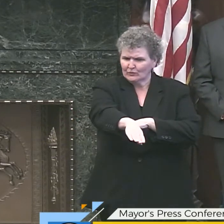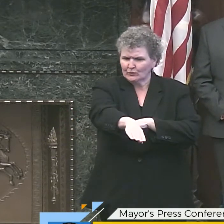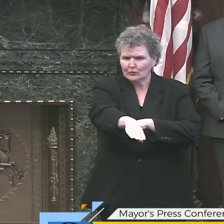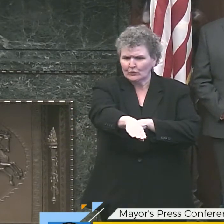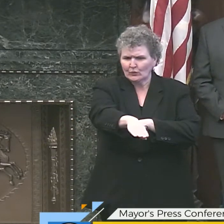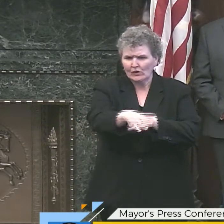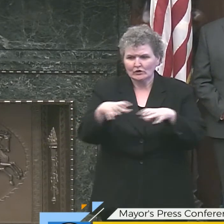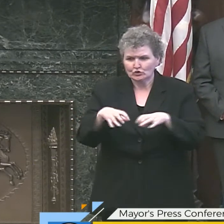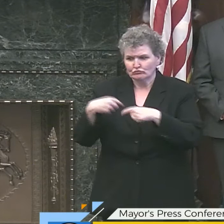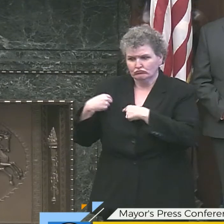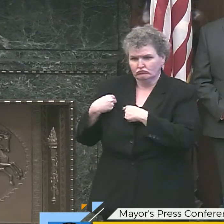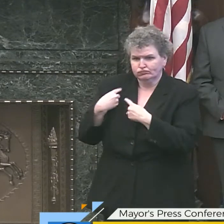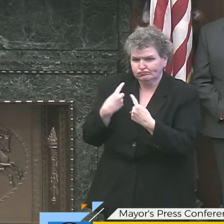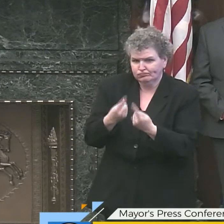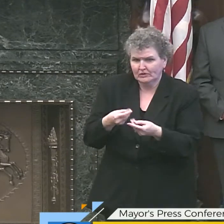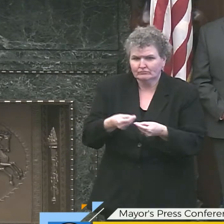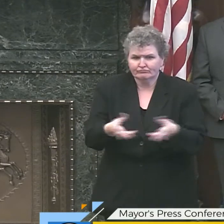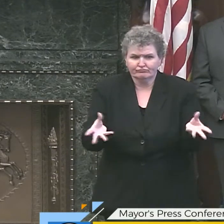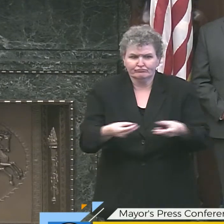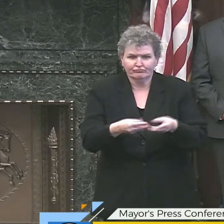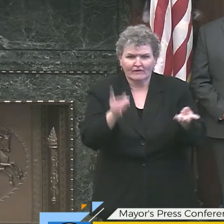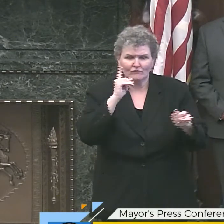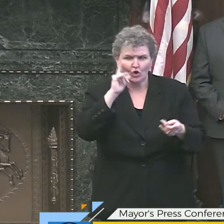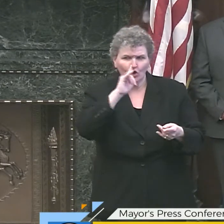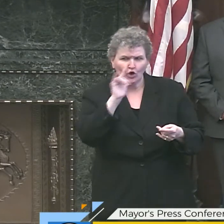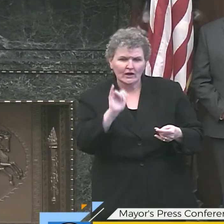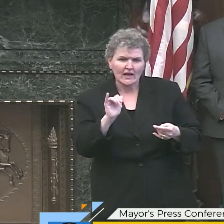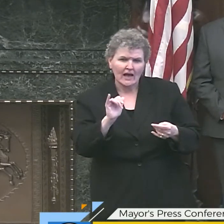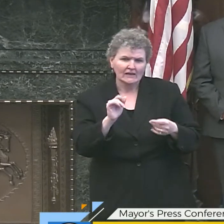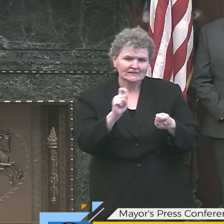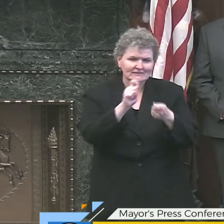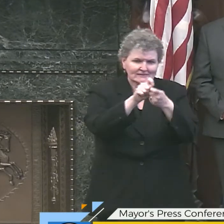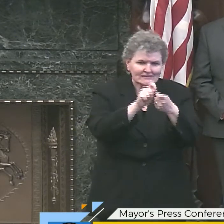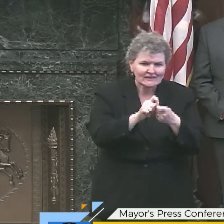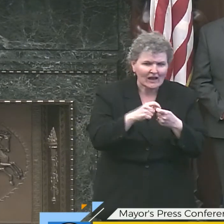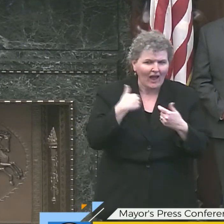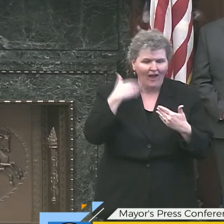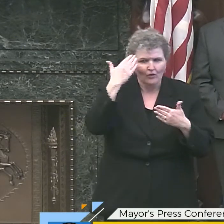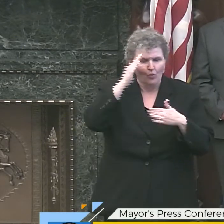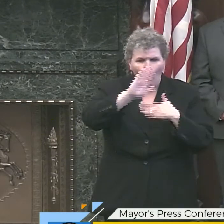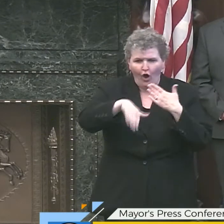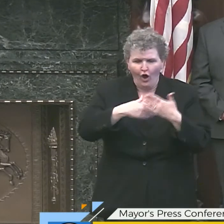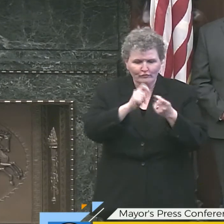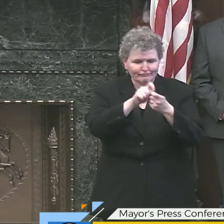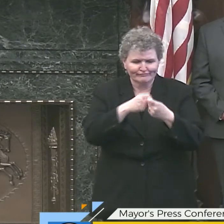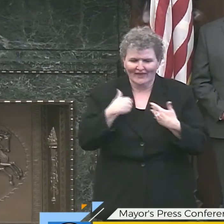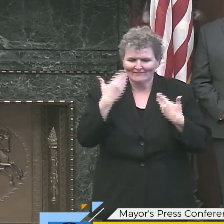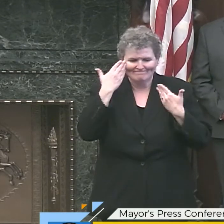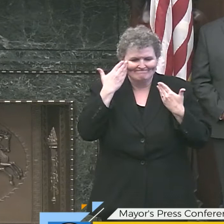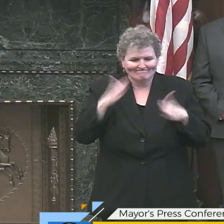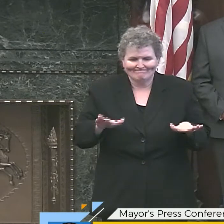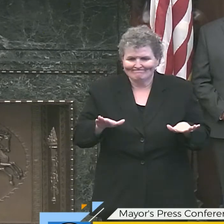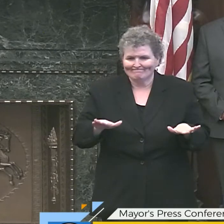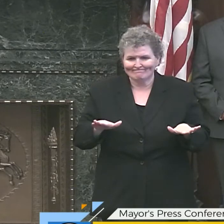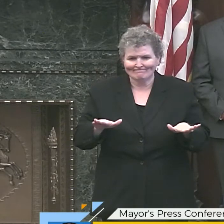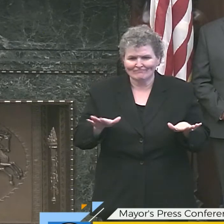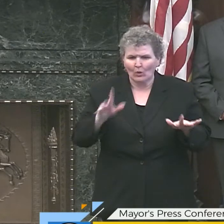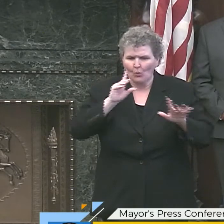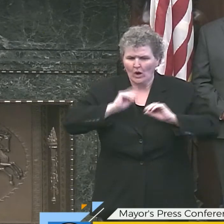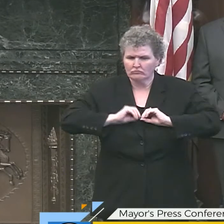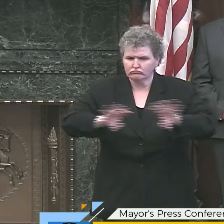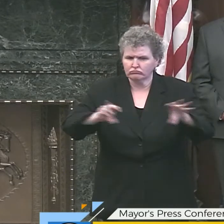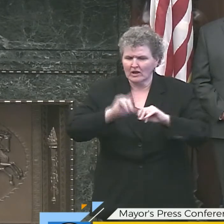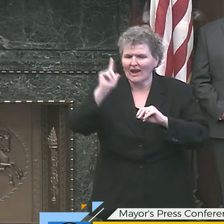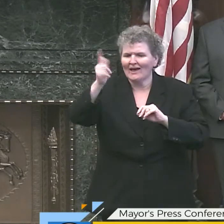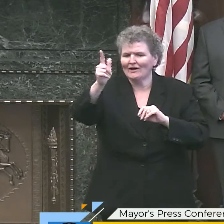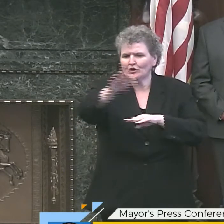looks like. There's been a lot of work. I'm not privy to all the details as I stand here today. But I'm talking specifically about